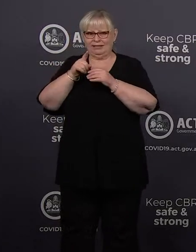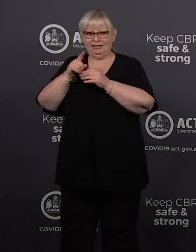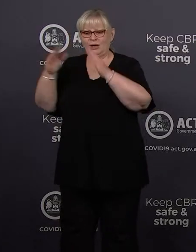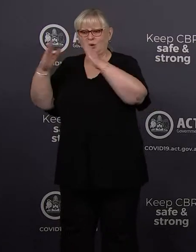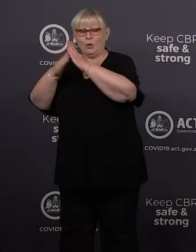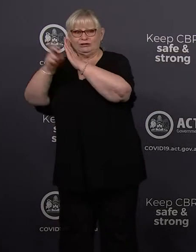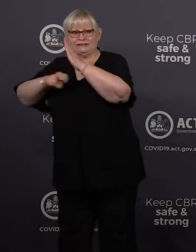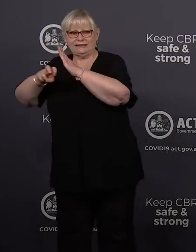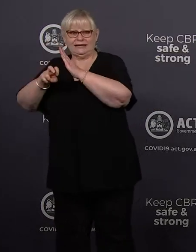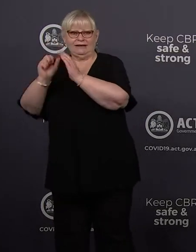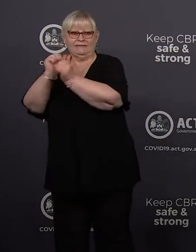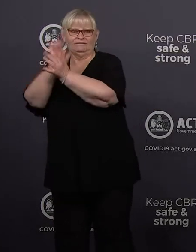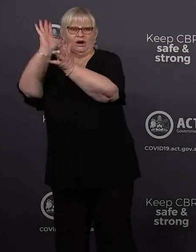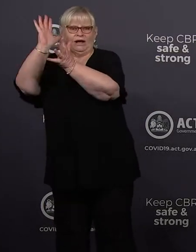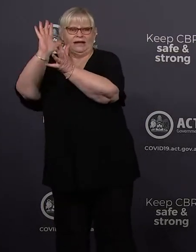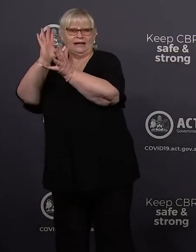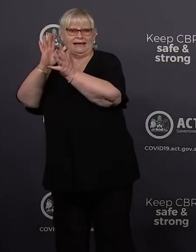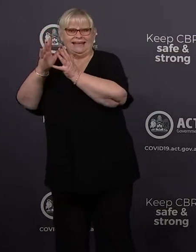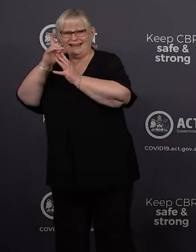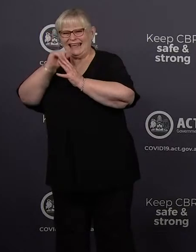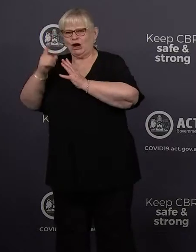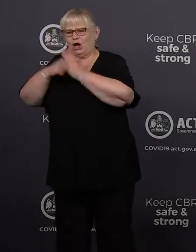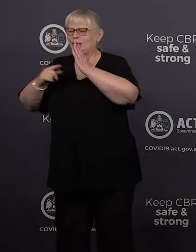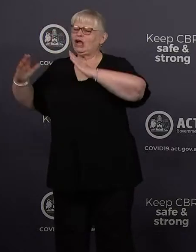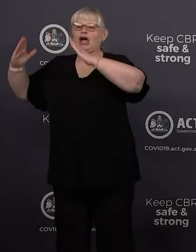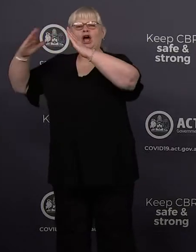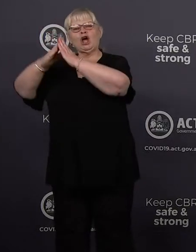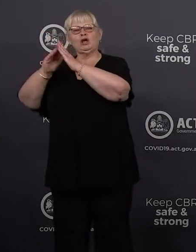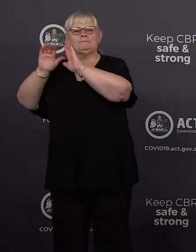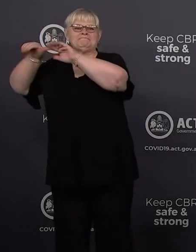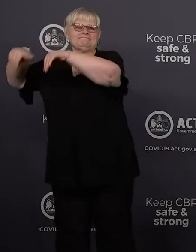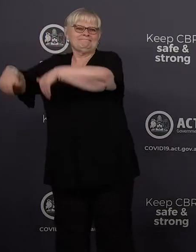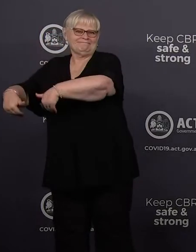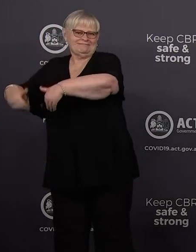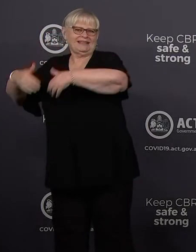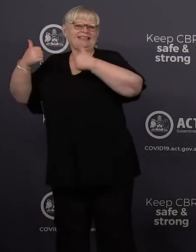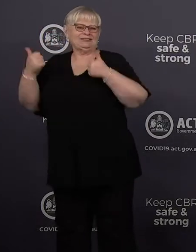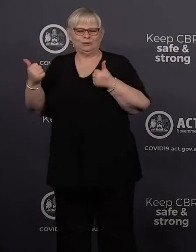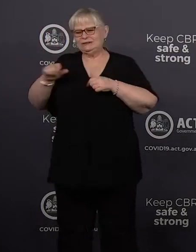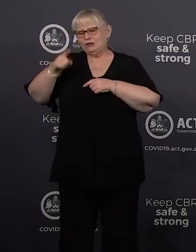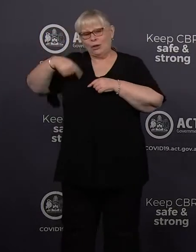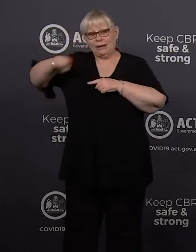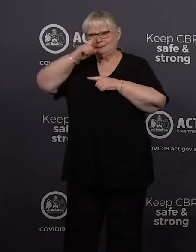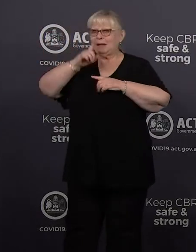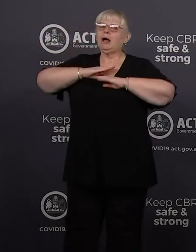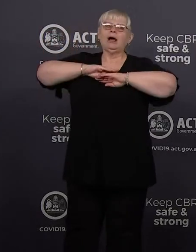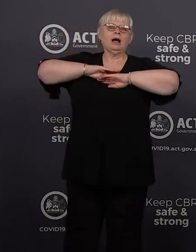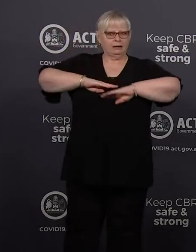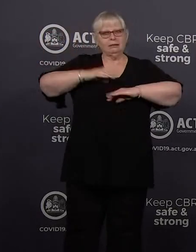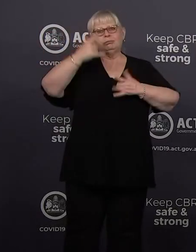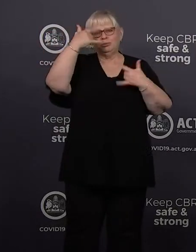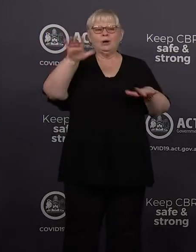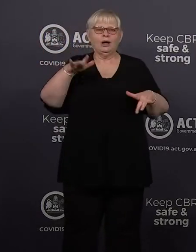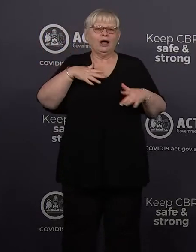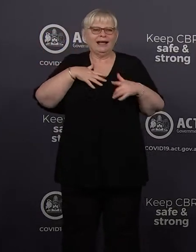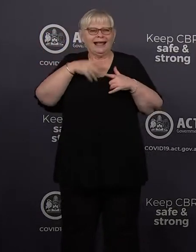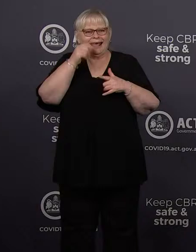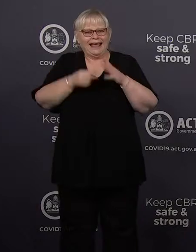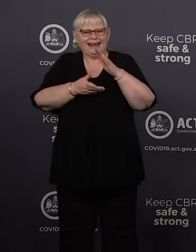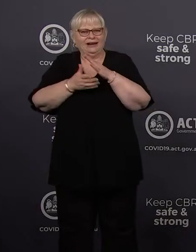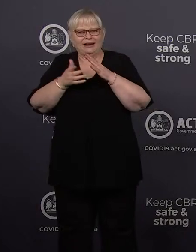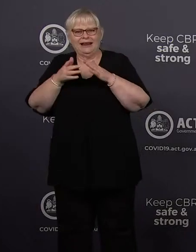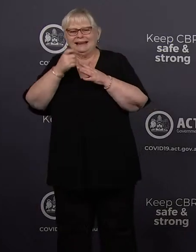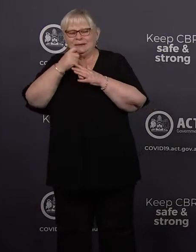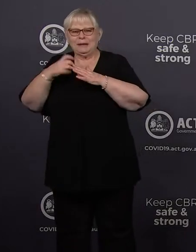formal quarantine, which I'm sure has been an immense relief to people and also been a relief to us in terms of the large number of people who